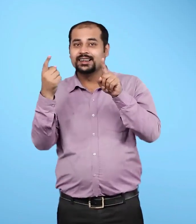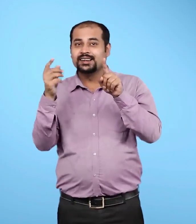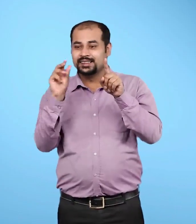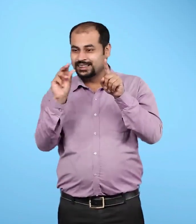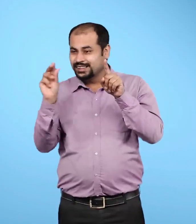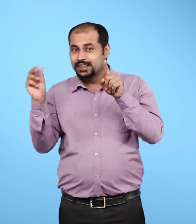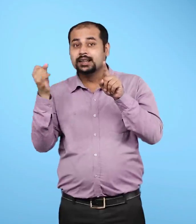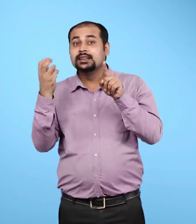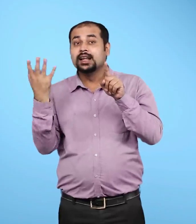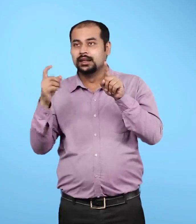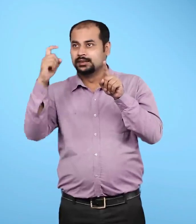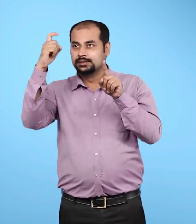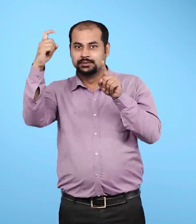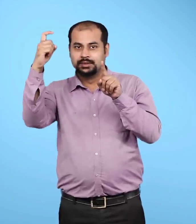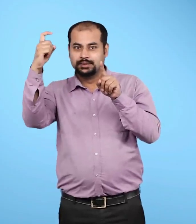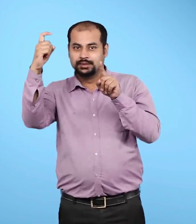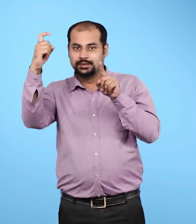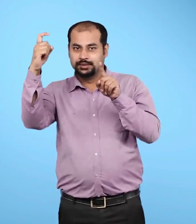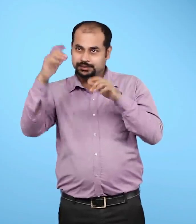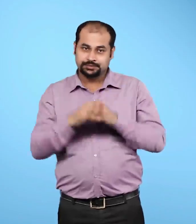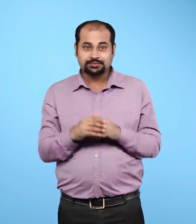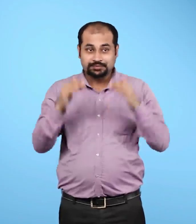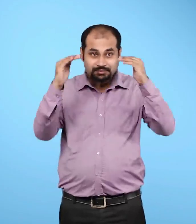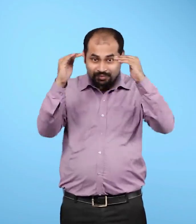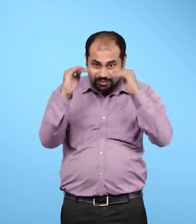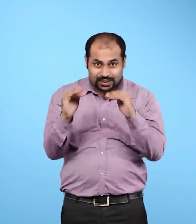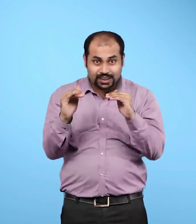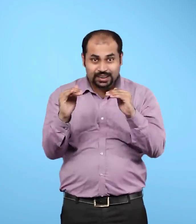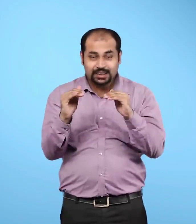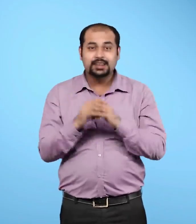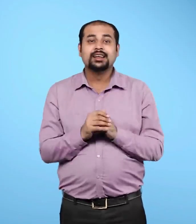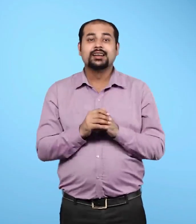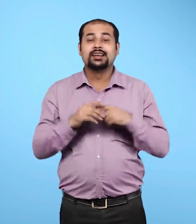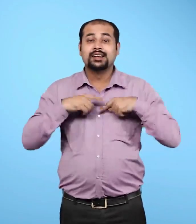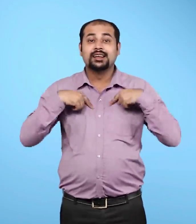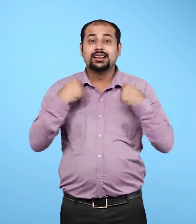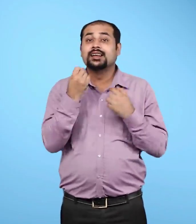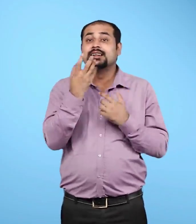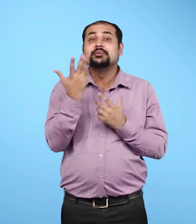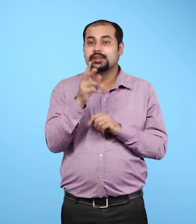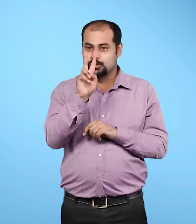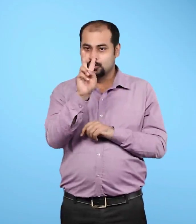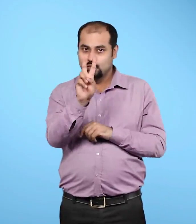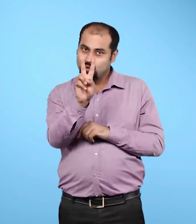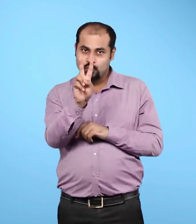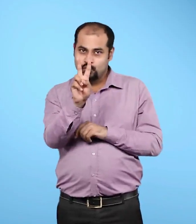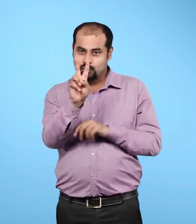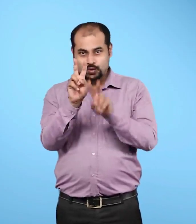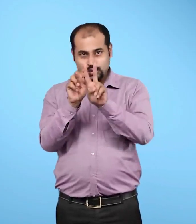2 in blue color has single bead. Row 2, column 1, number